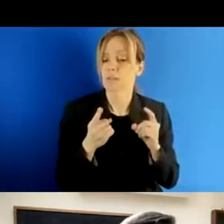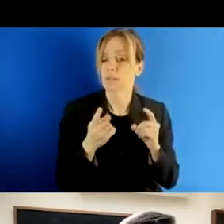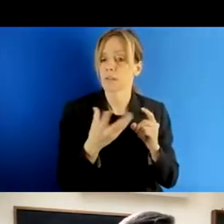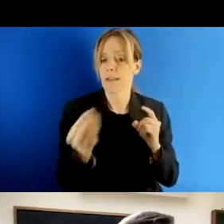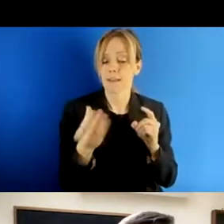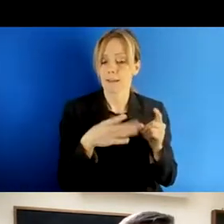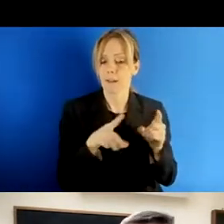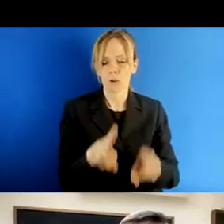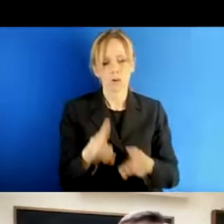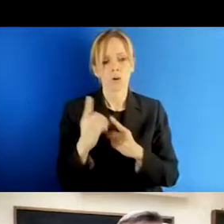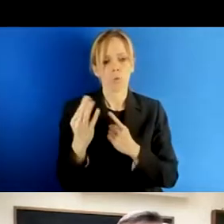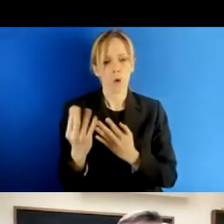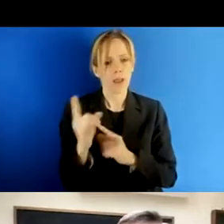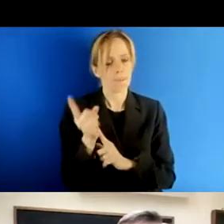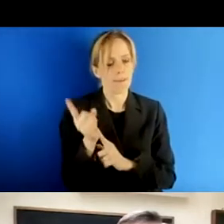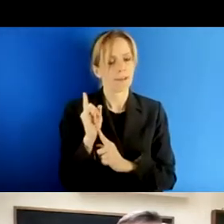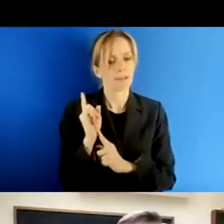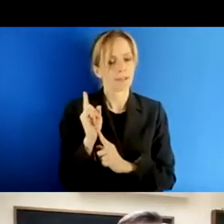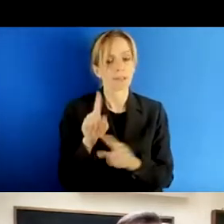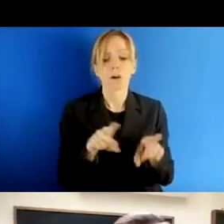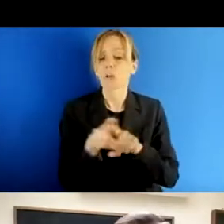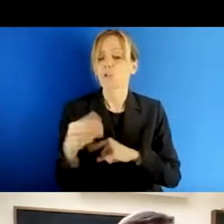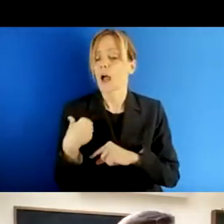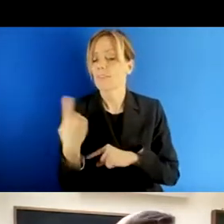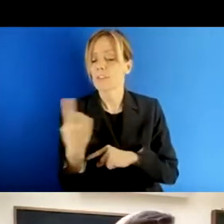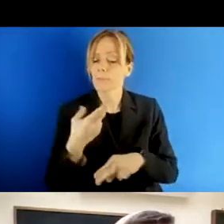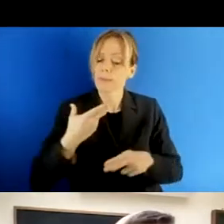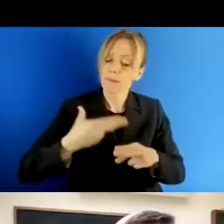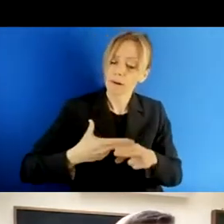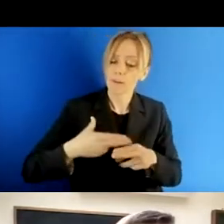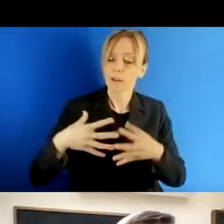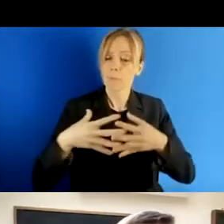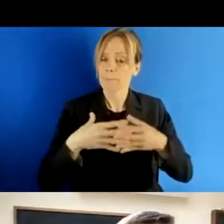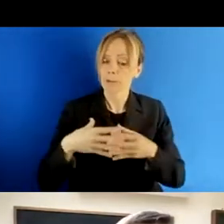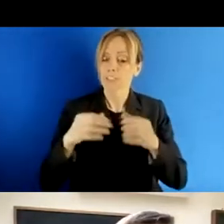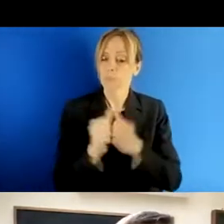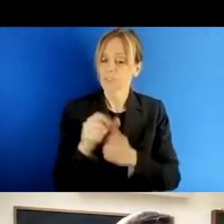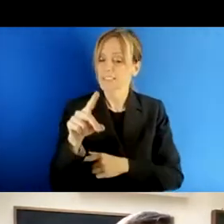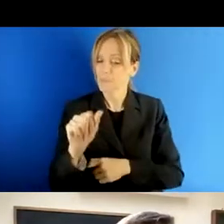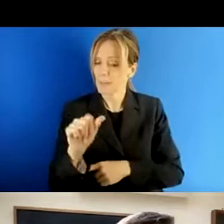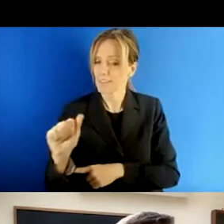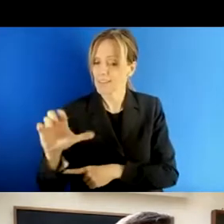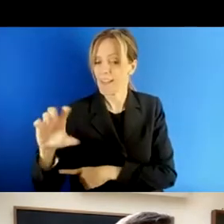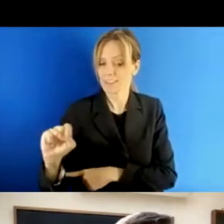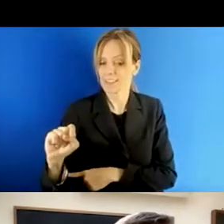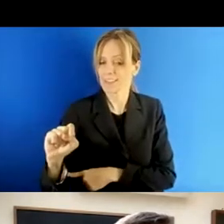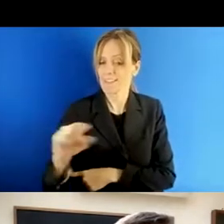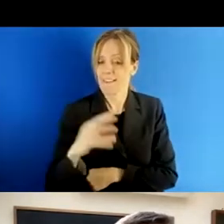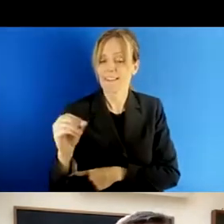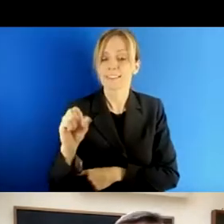wait a minute, it also has this thing called the Americans with Disabilities Act referenced. and it has Section 504